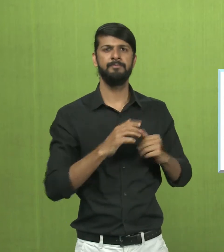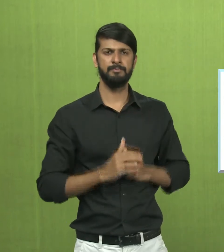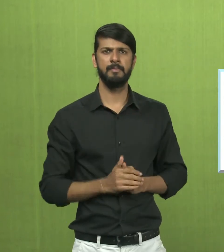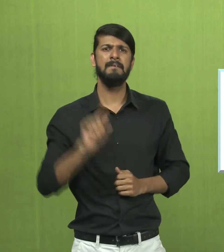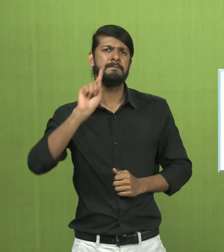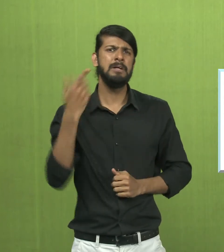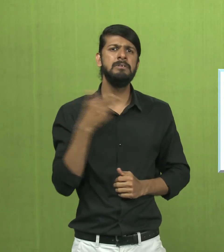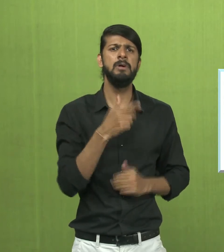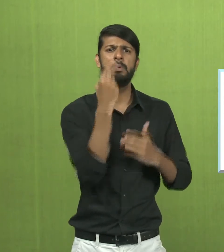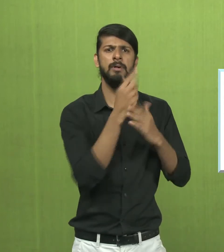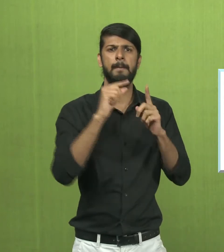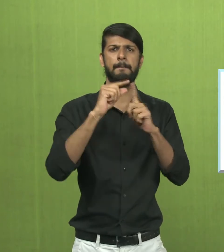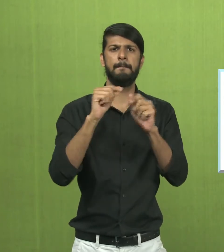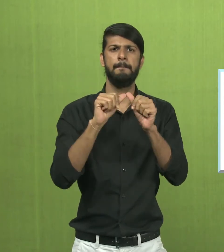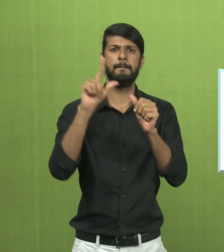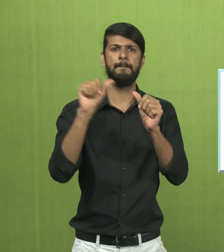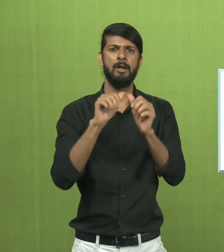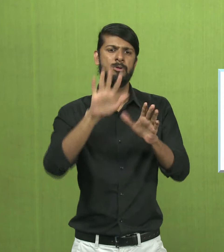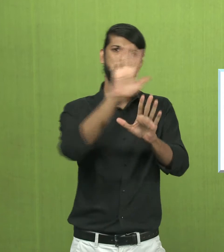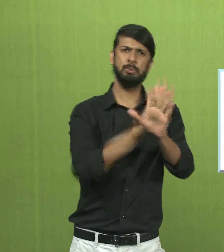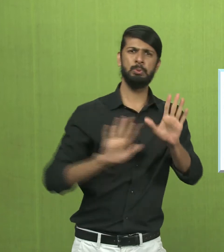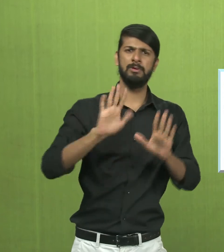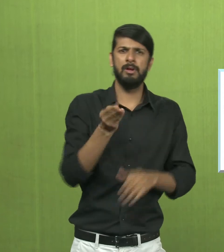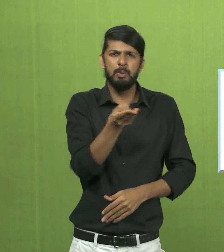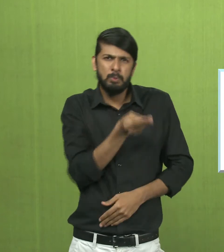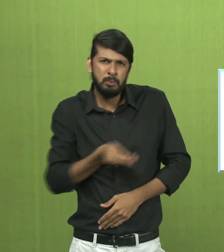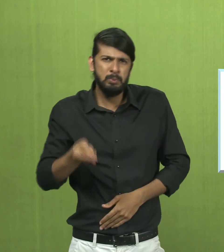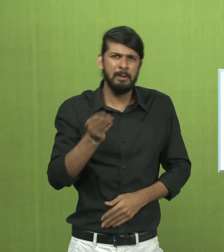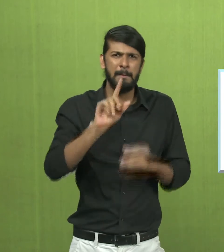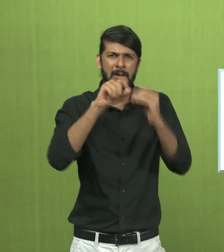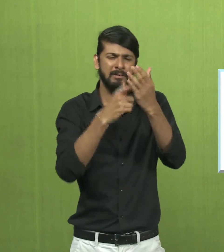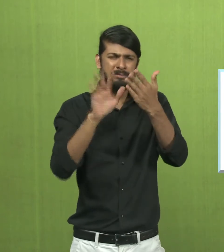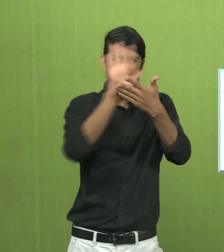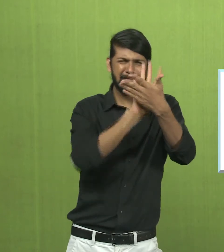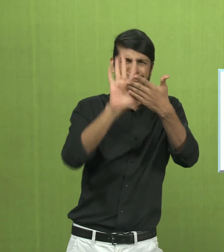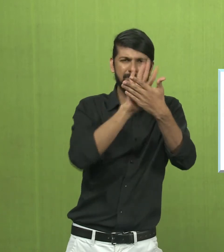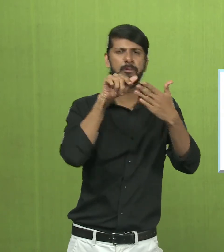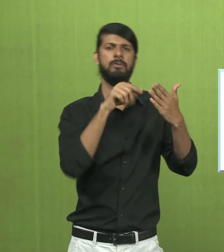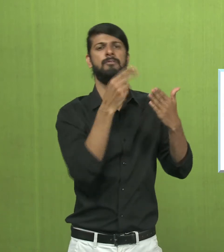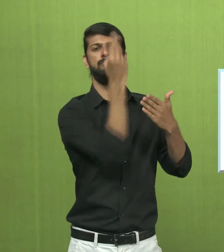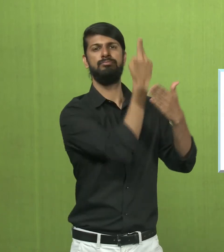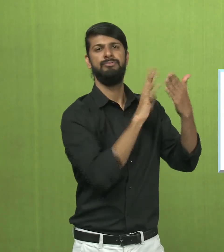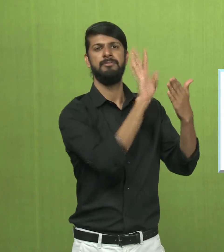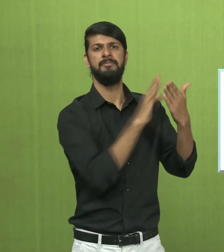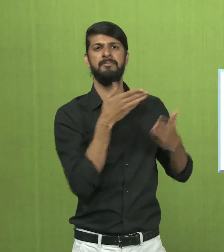Style is Pala, that is developed during the Pala dynasty in Bengal and the style from that